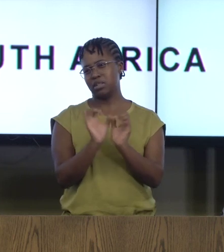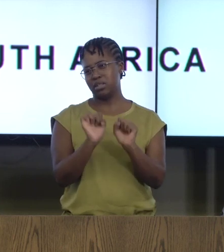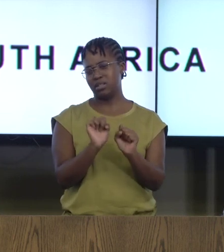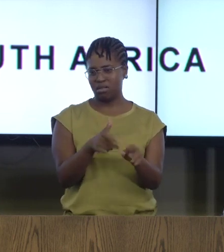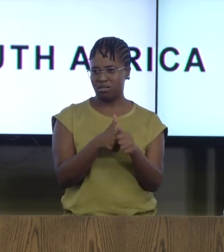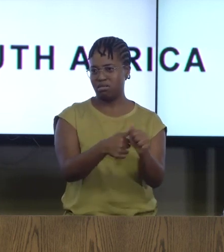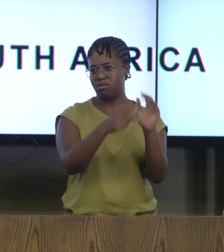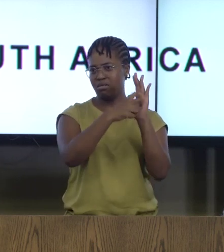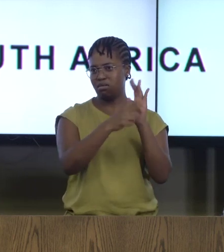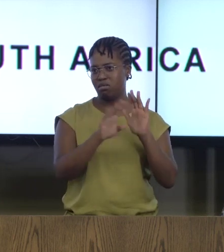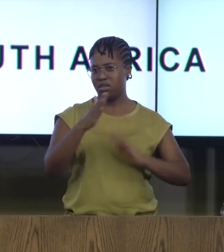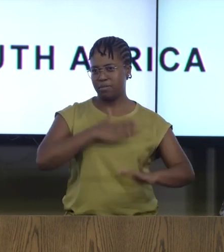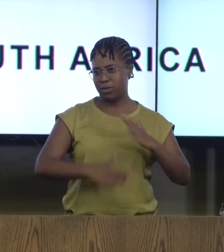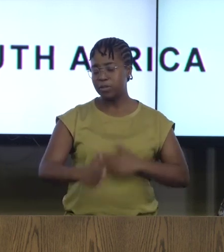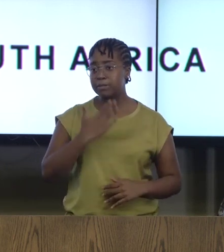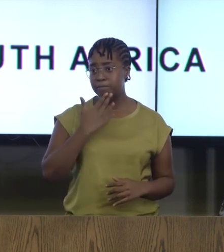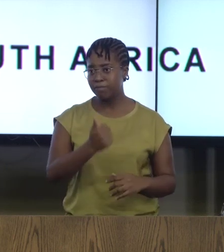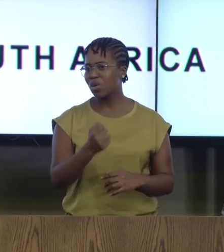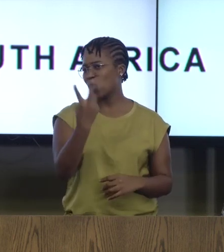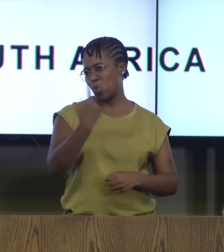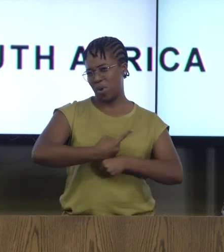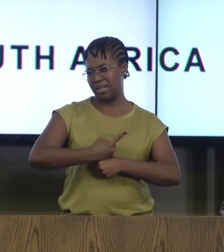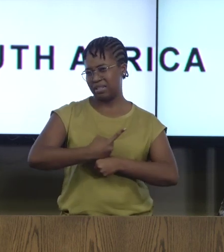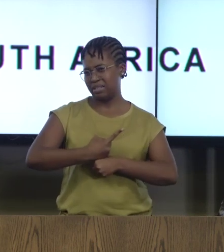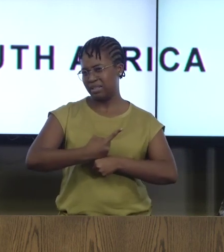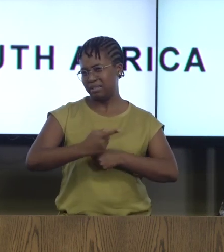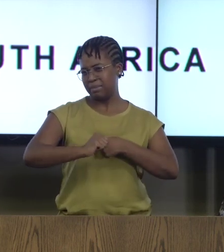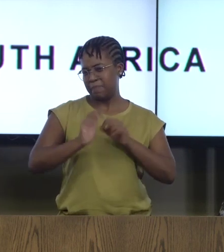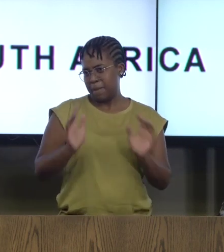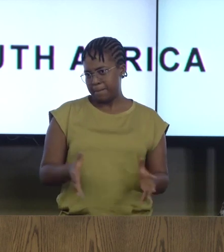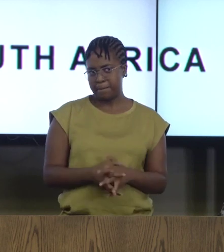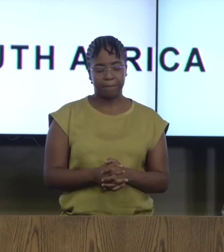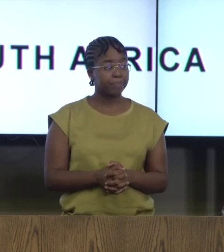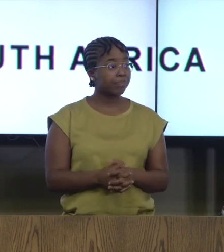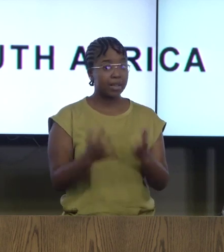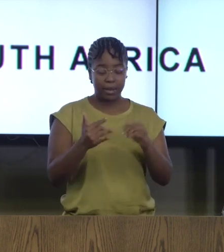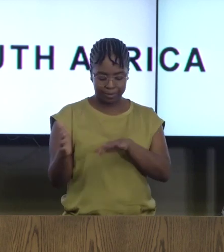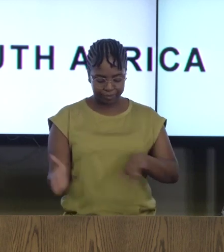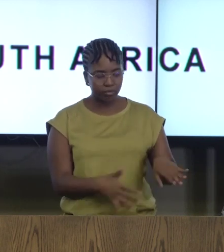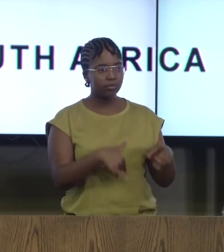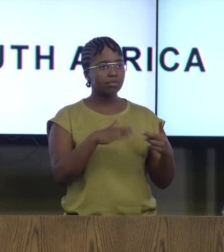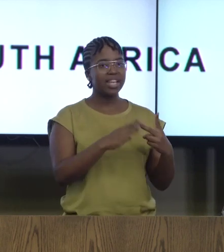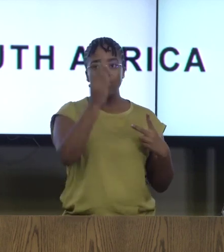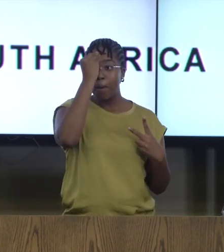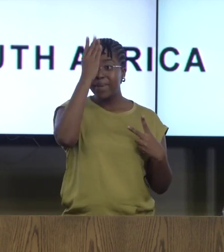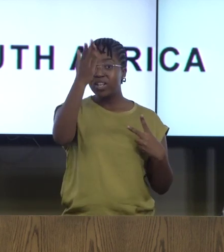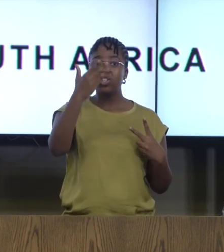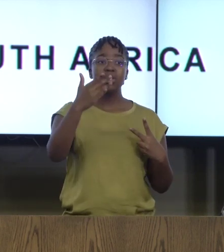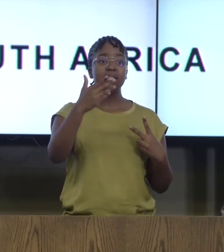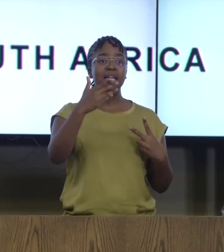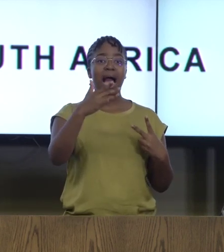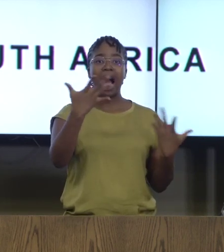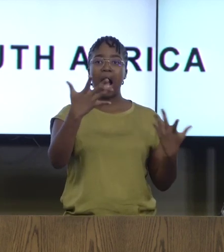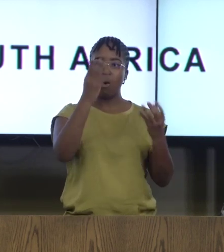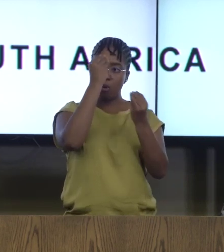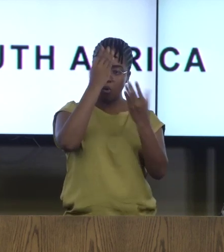exercise the patience as far as they possibly can. With regard to the information going to the elderly, I